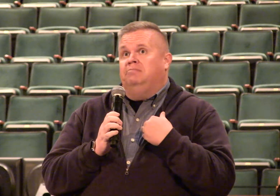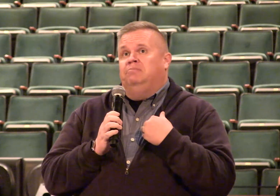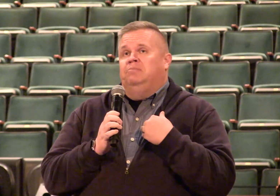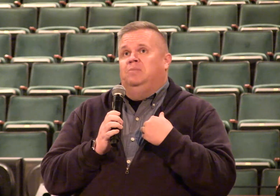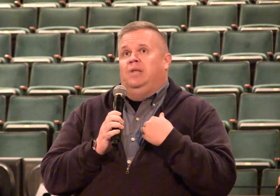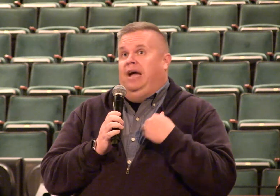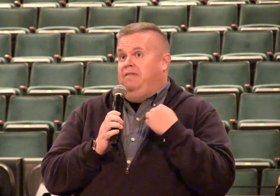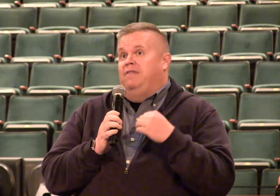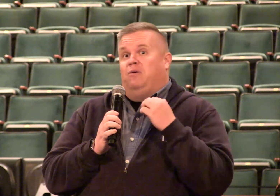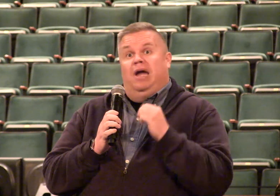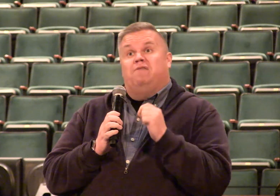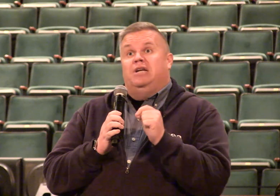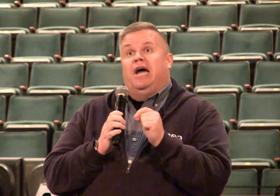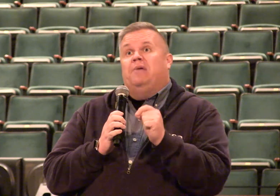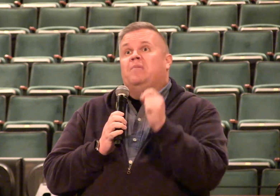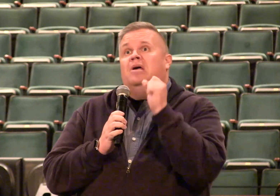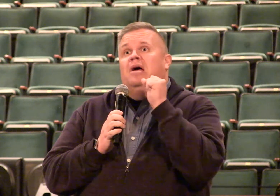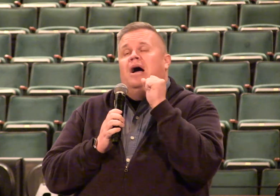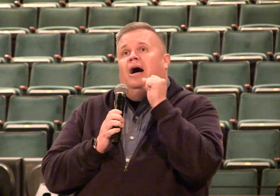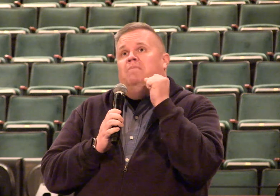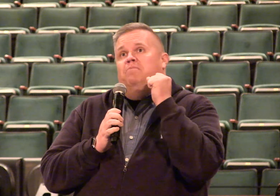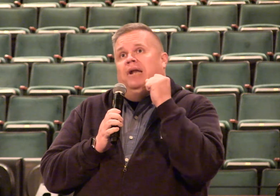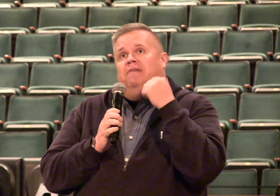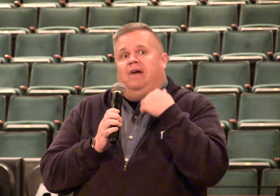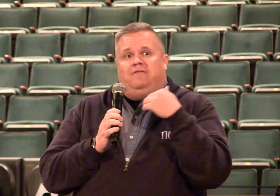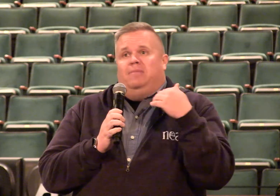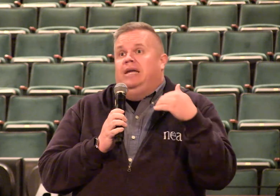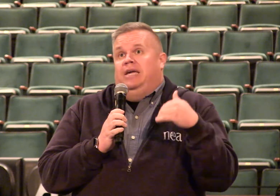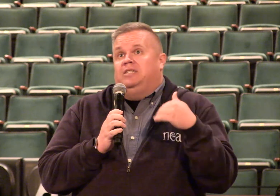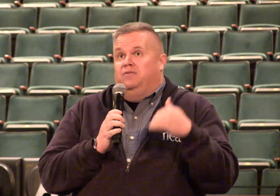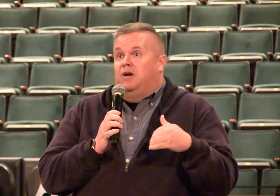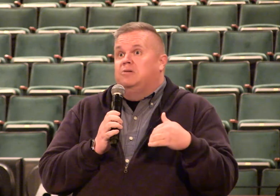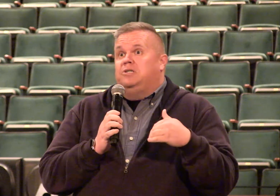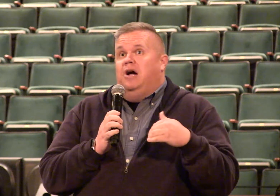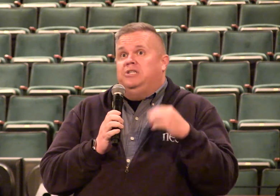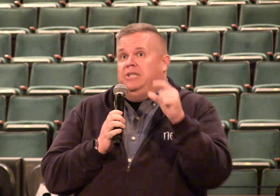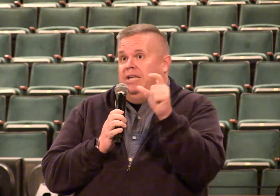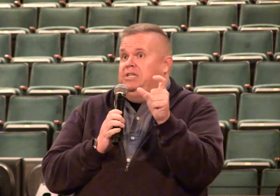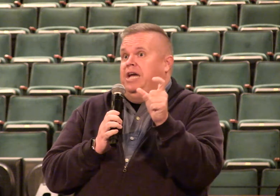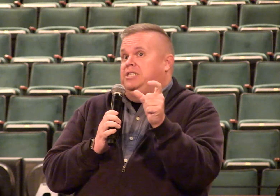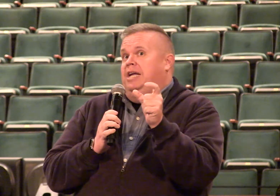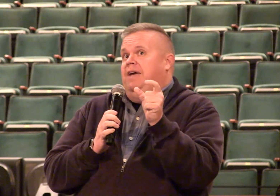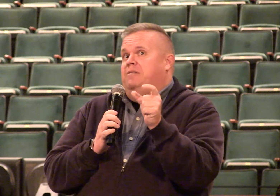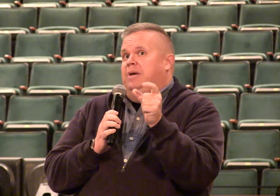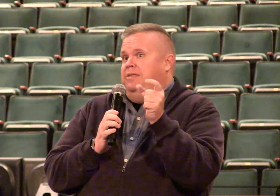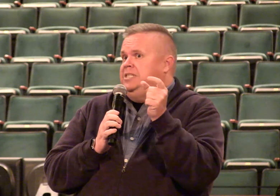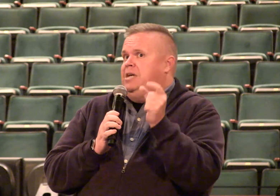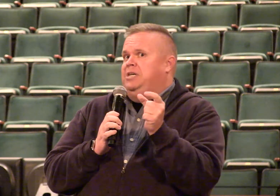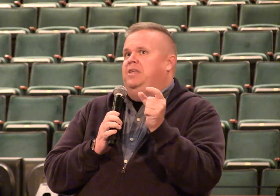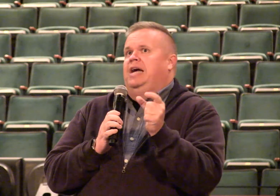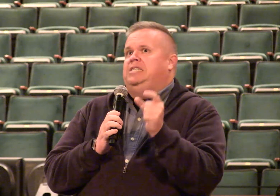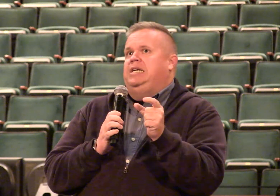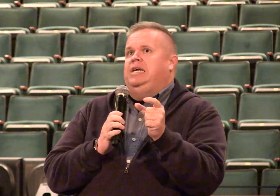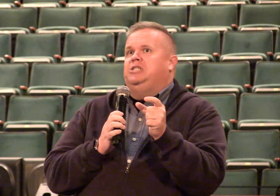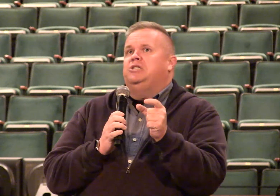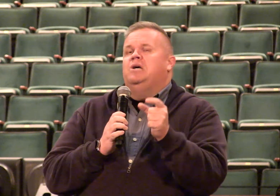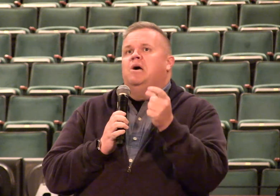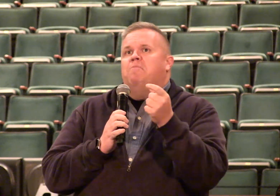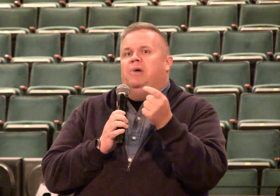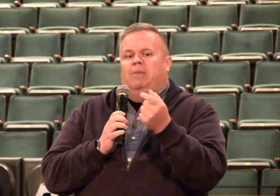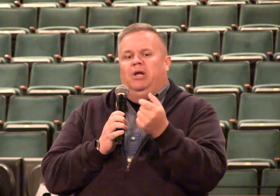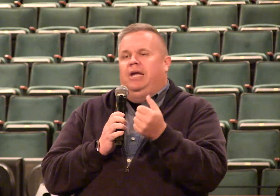teacher that I fight for every day. But I fight for my kids first, not just the education that I give them in the subject that I